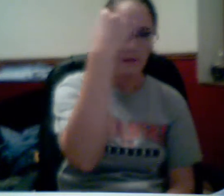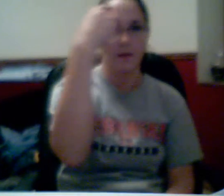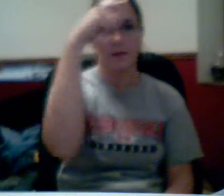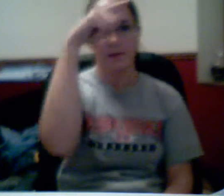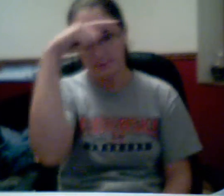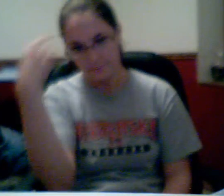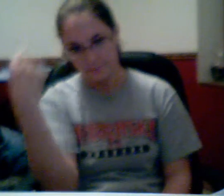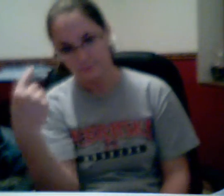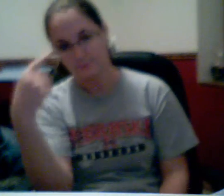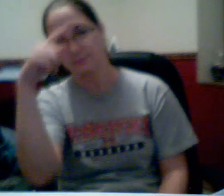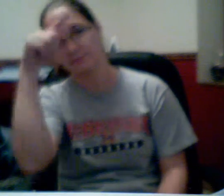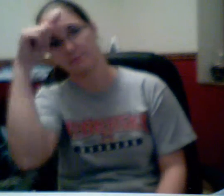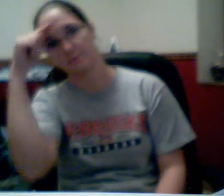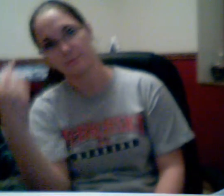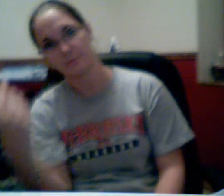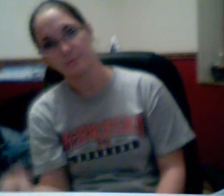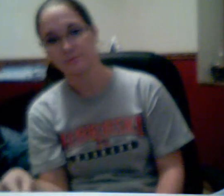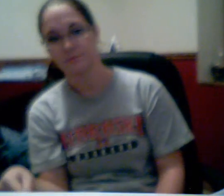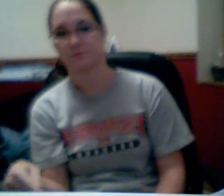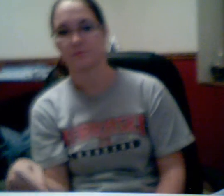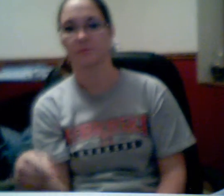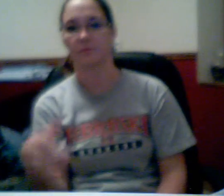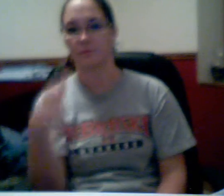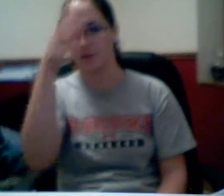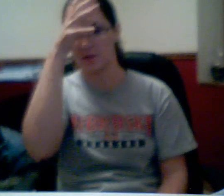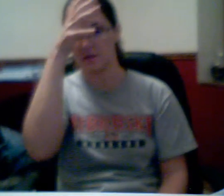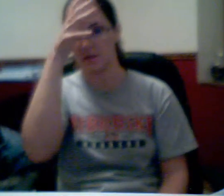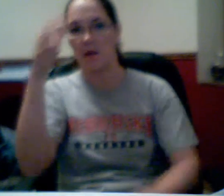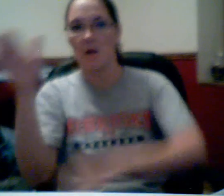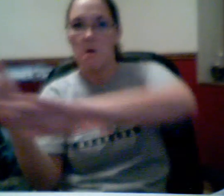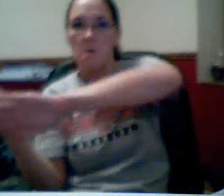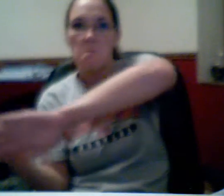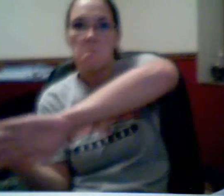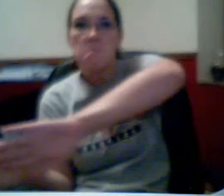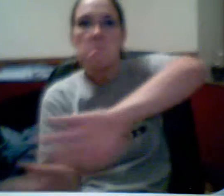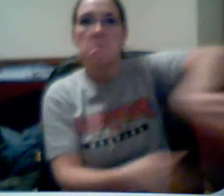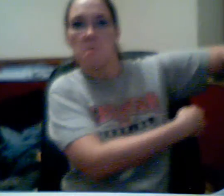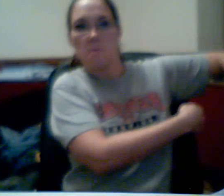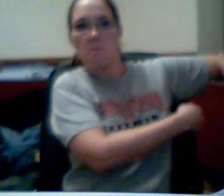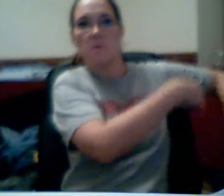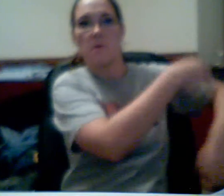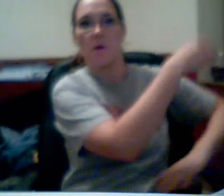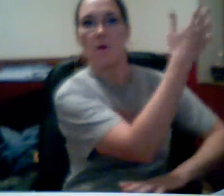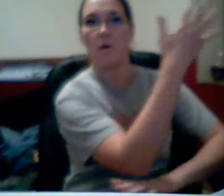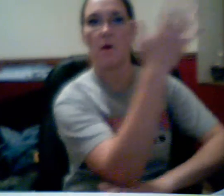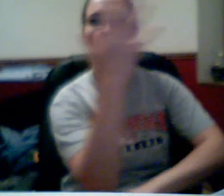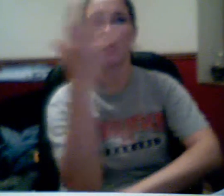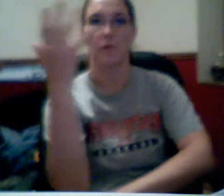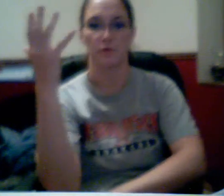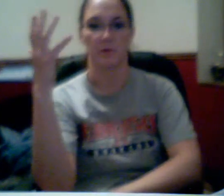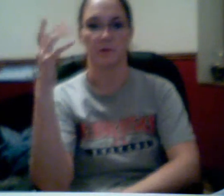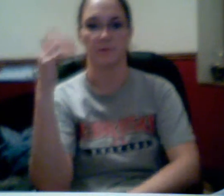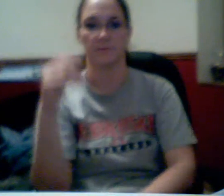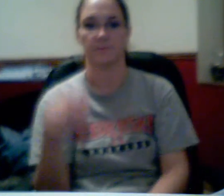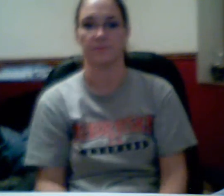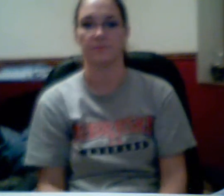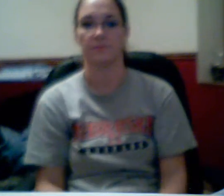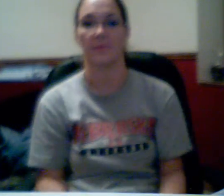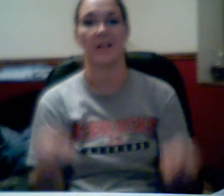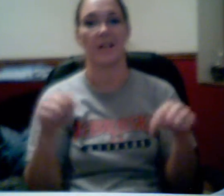whirring against the tall grass and laid it down flat. Pa rode high on the open iron seat, watching it lie down, his